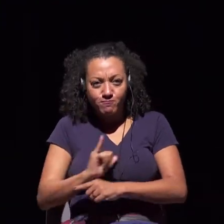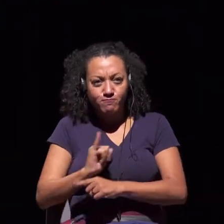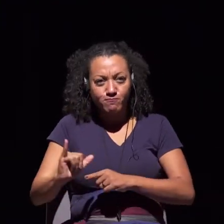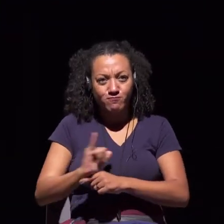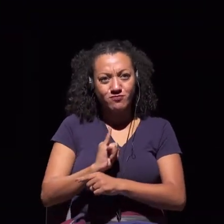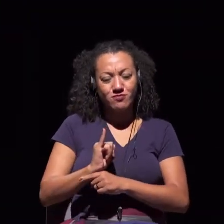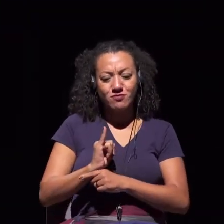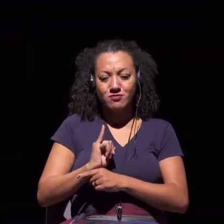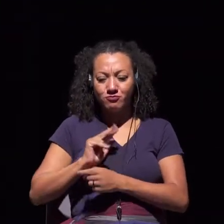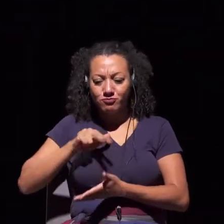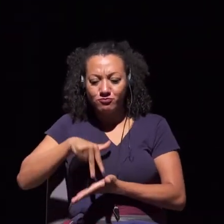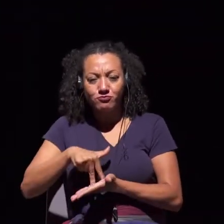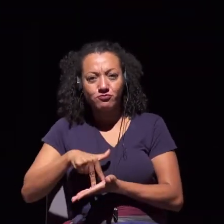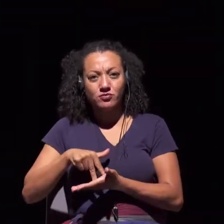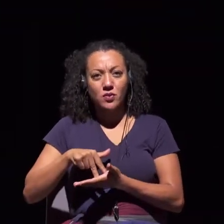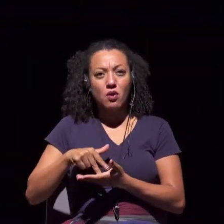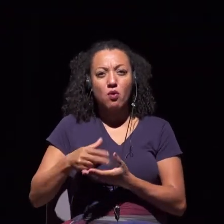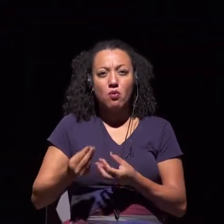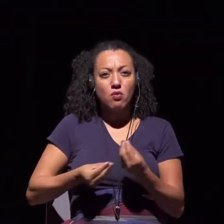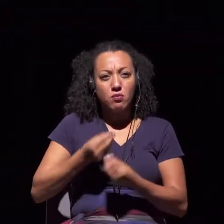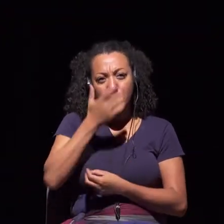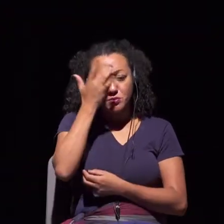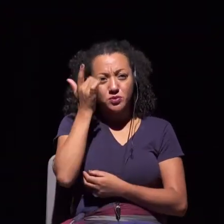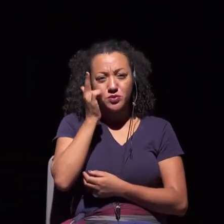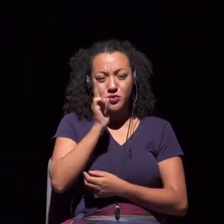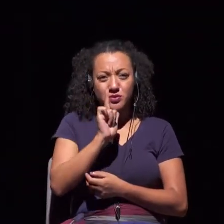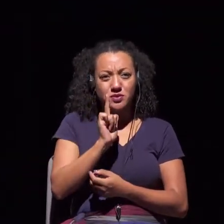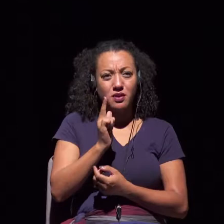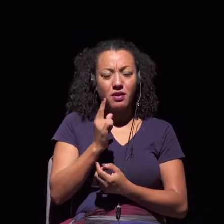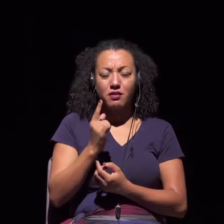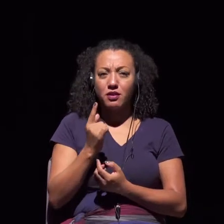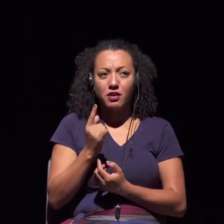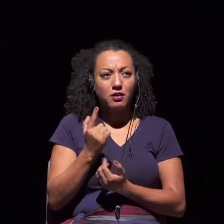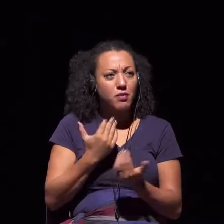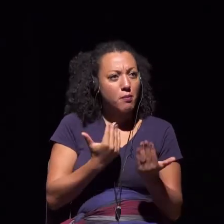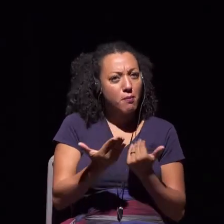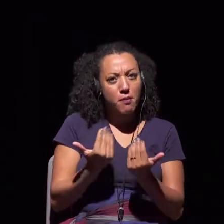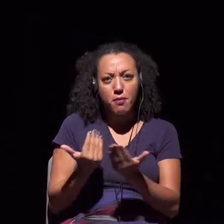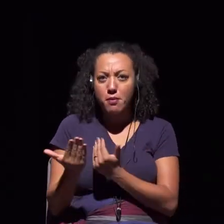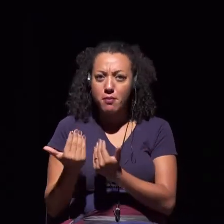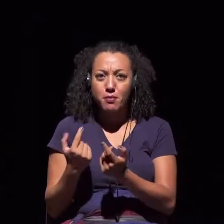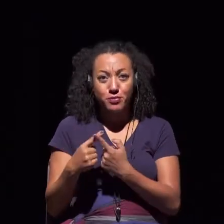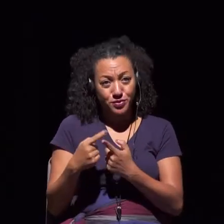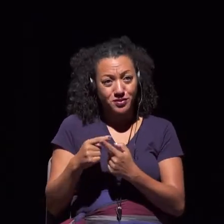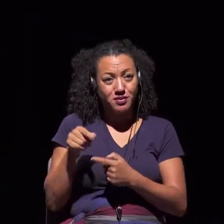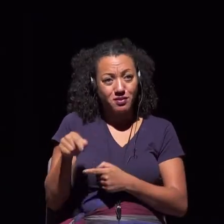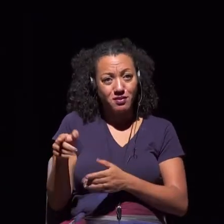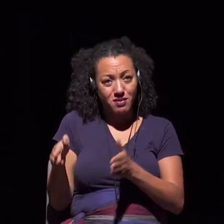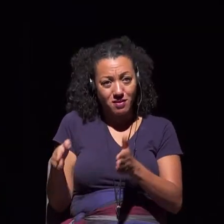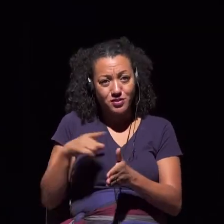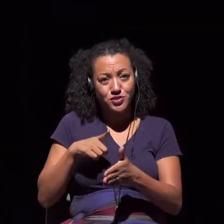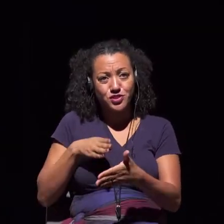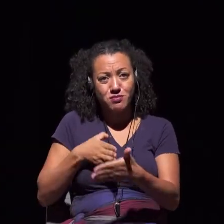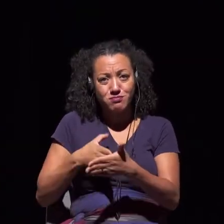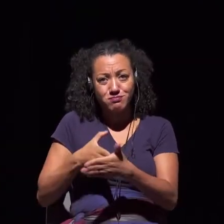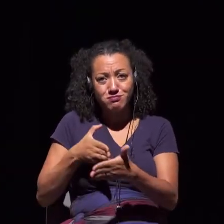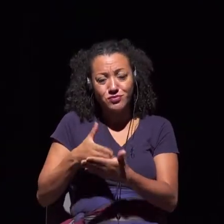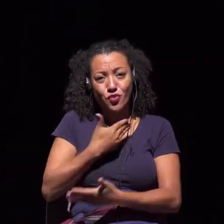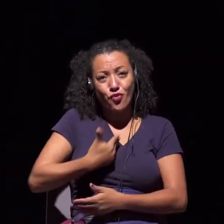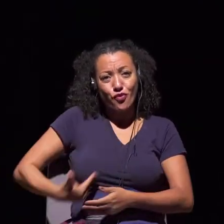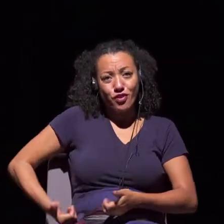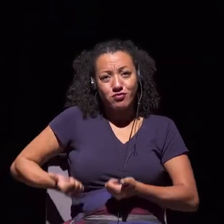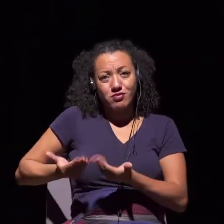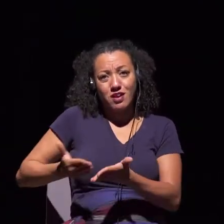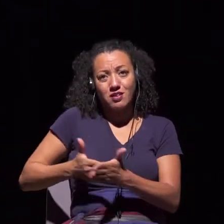a conversation beyond just the limited means that the government was allowing? And so art was a way for me